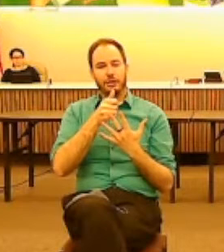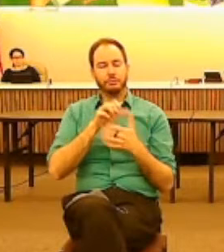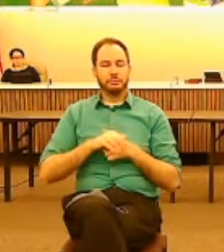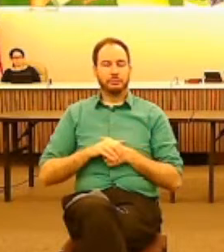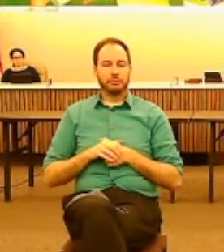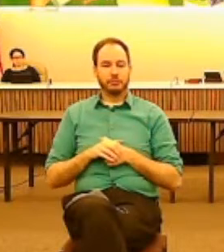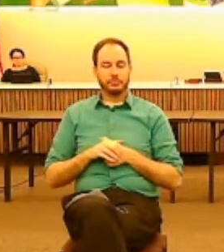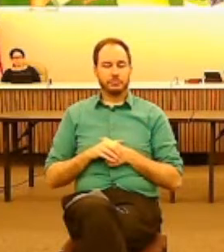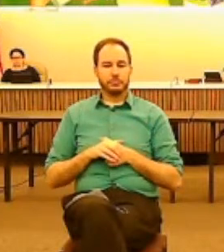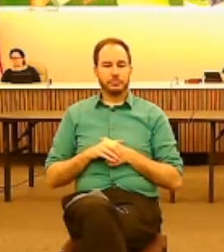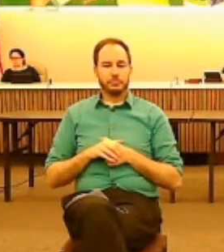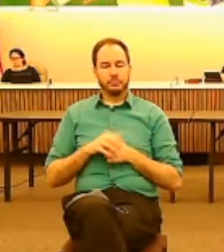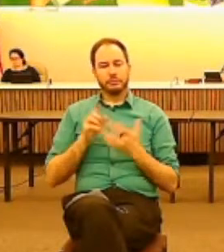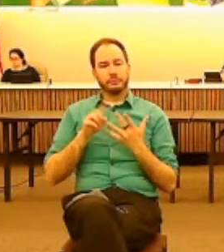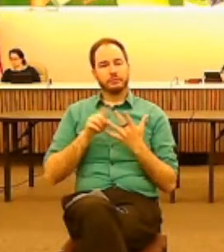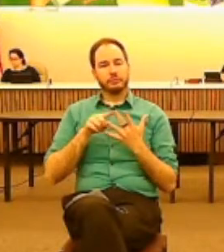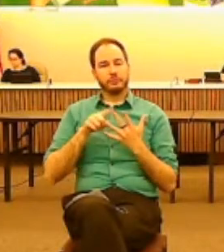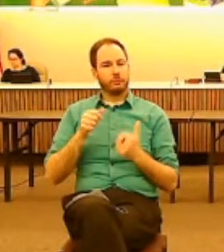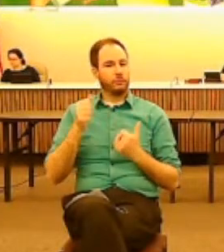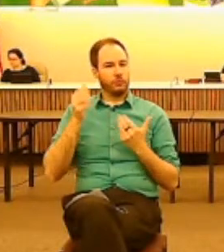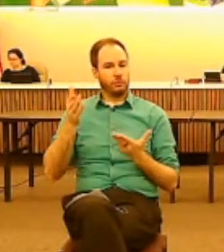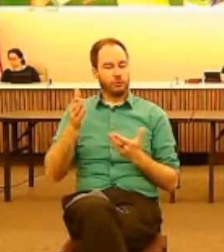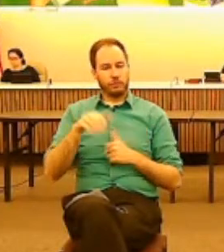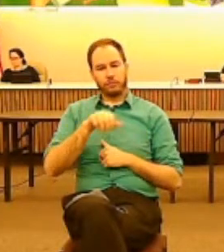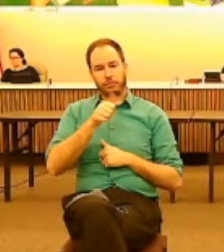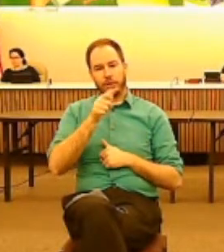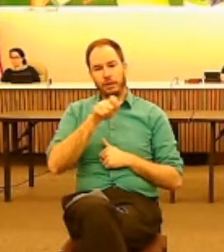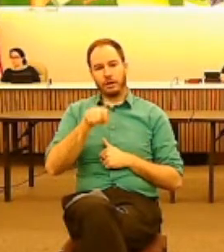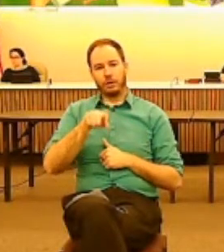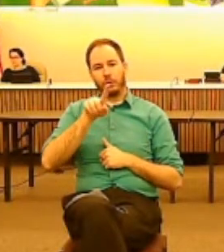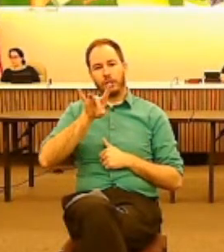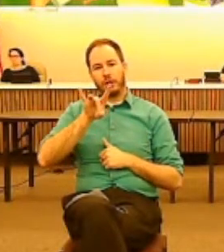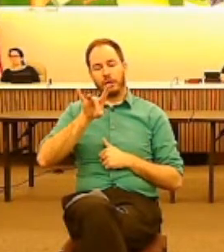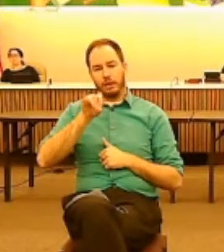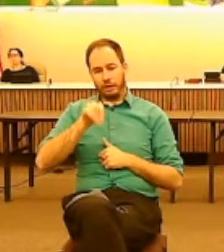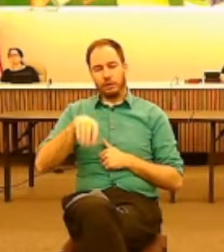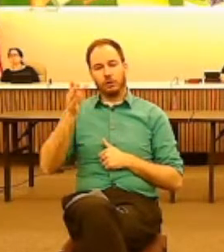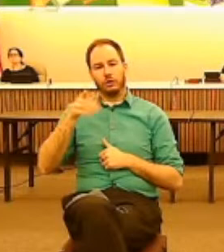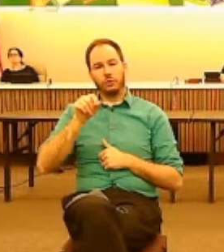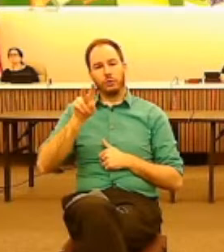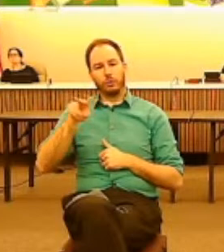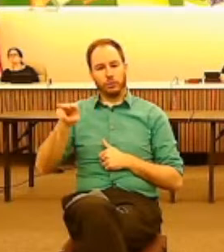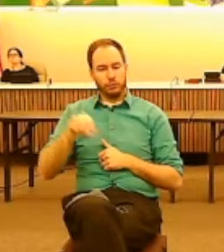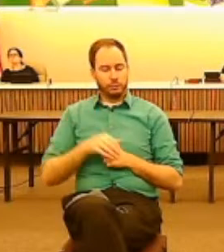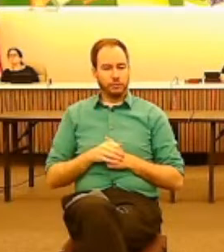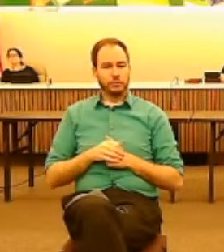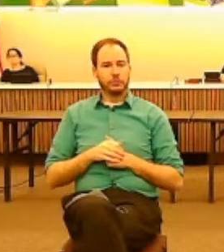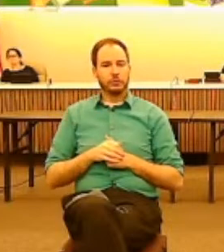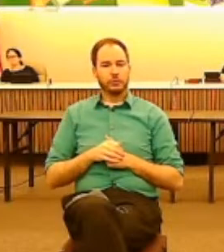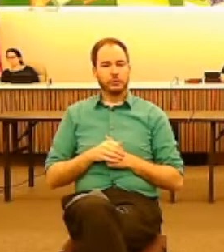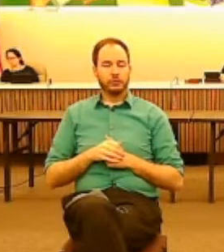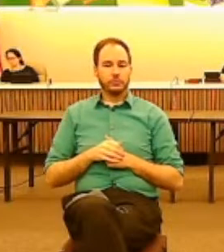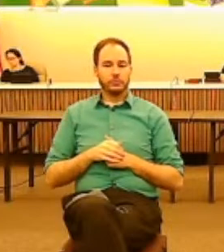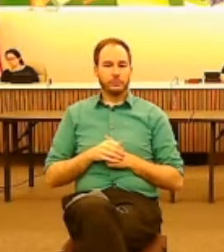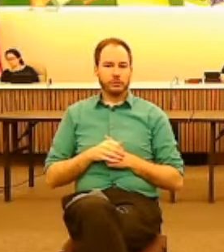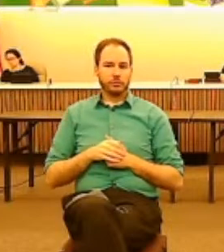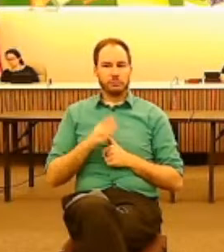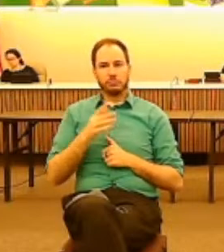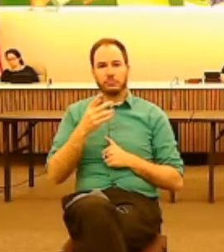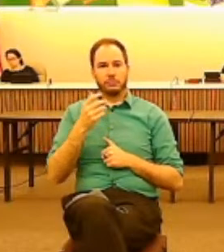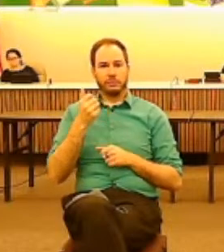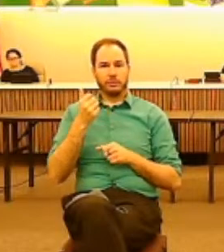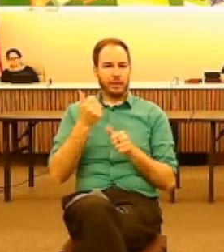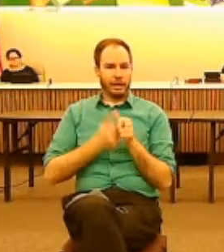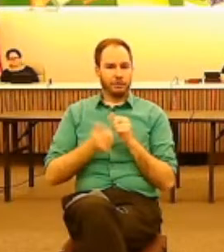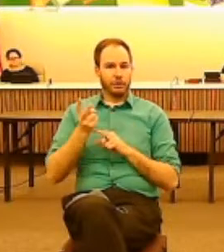Aye. Fellow board members, I have resolution 10-180, 2022. Whereas about every 2.5 minutes,